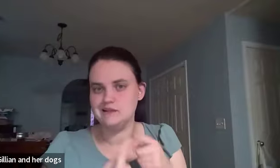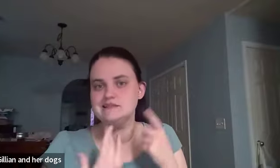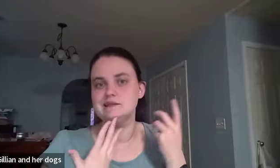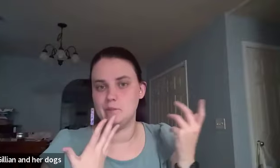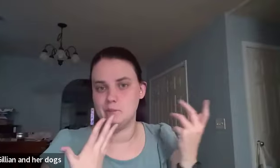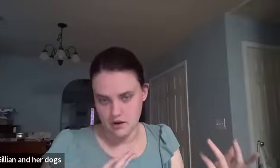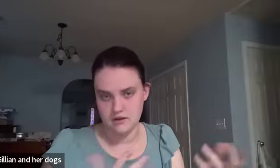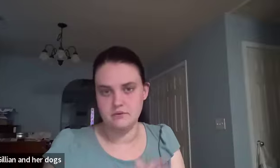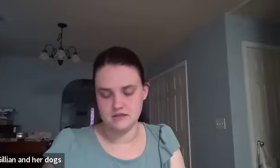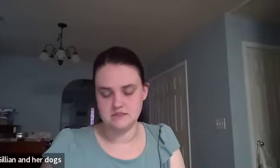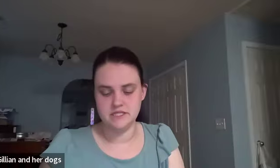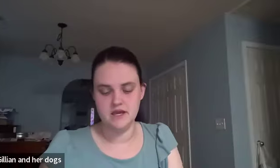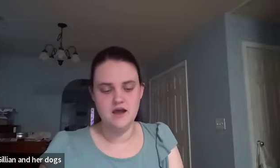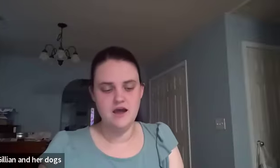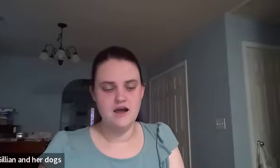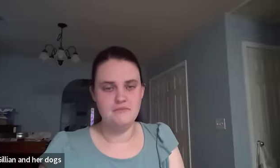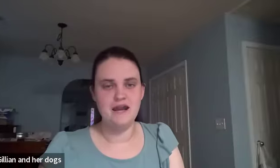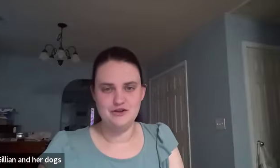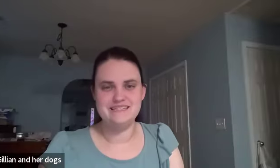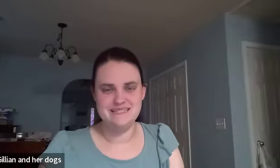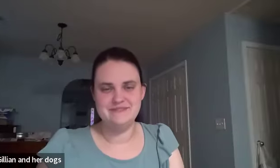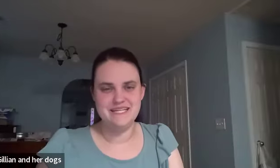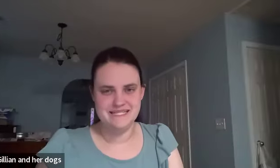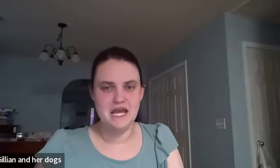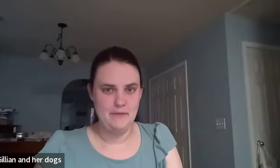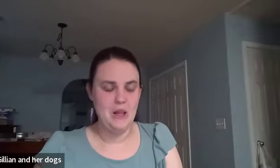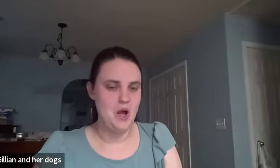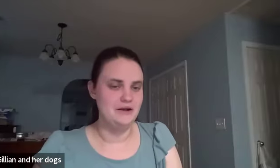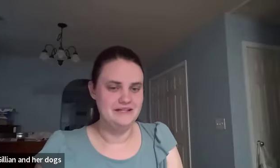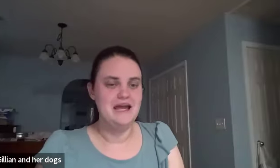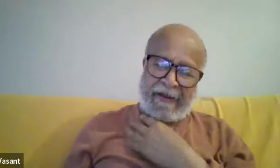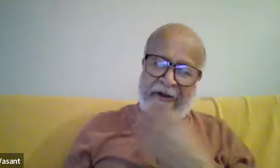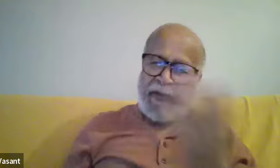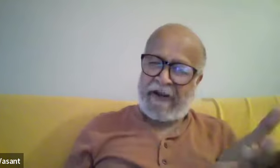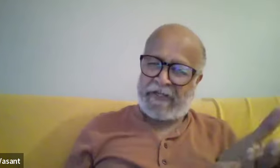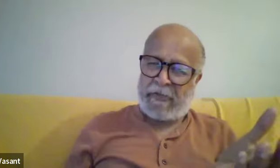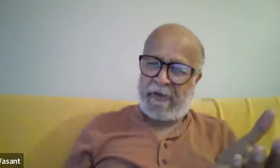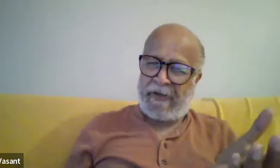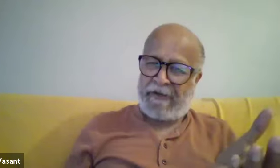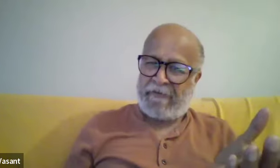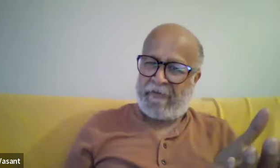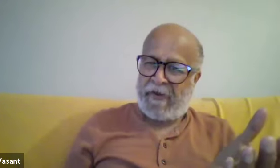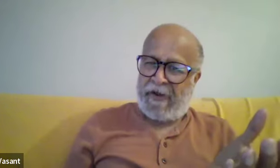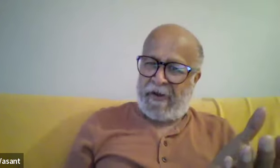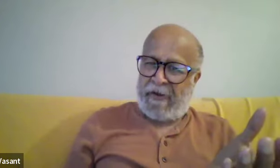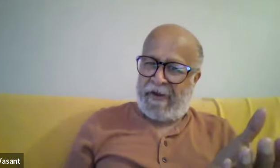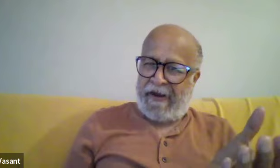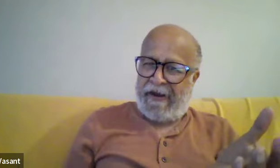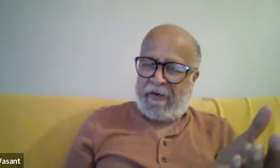across? Possibly. But I could see some teasing coming along. Like in contextual, it